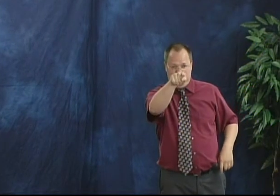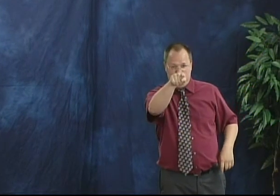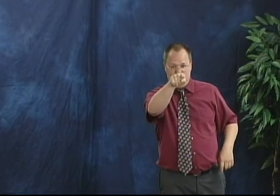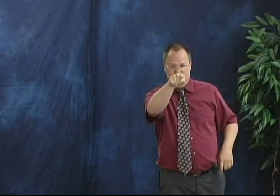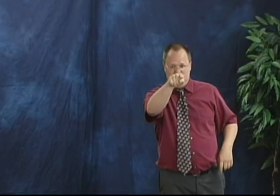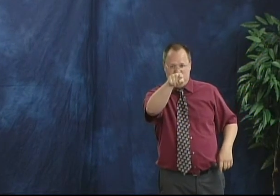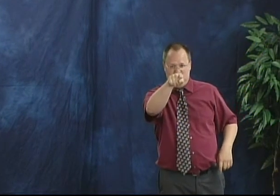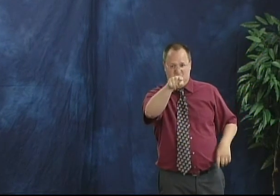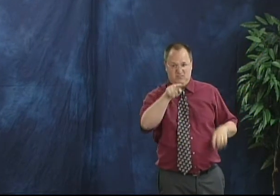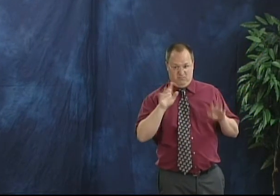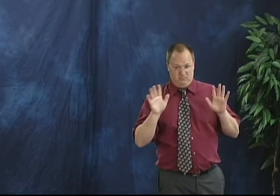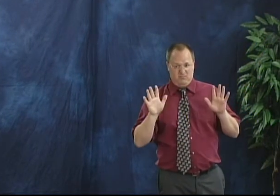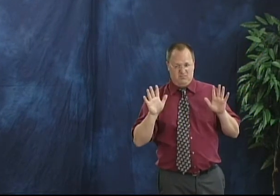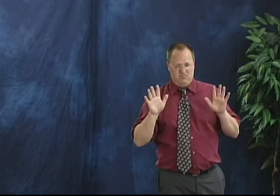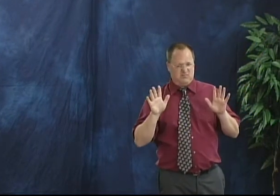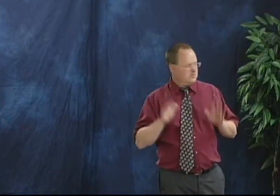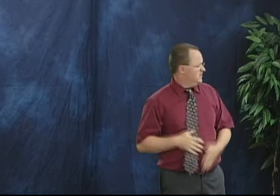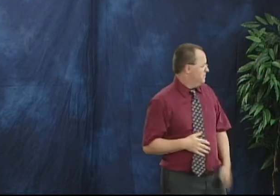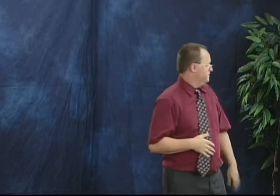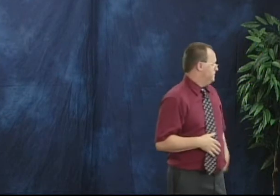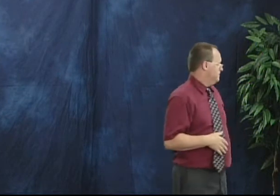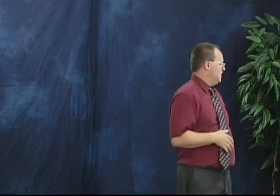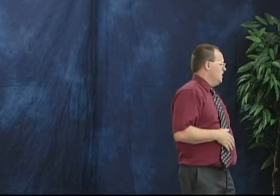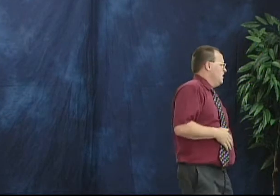Then you are the one with the problem.